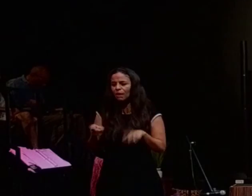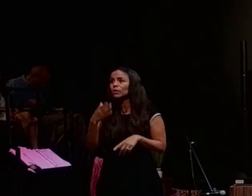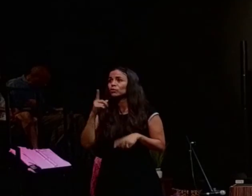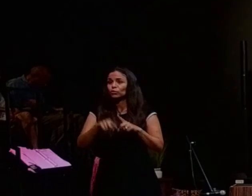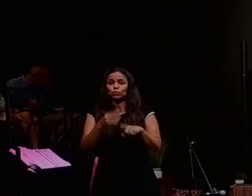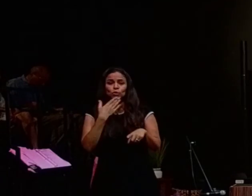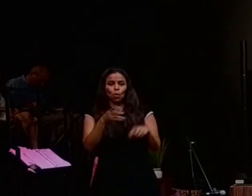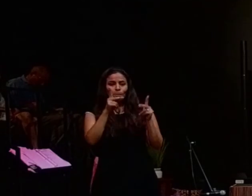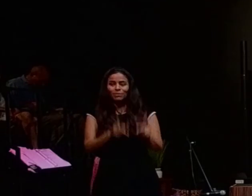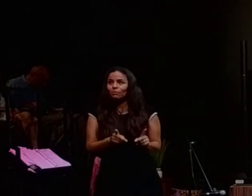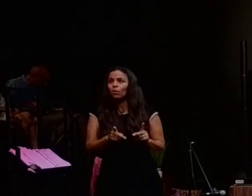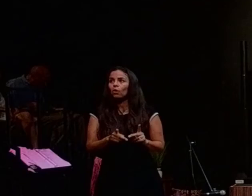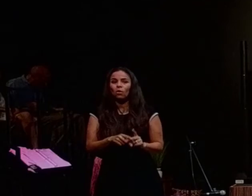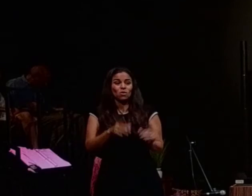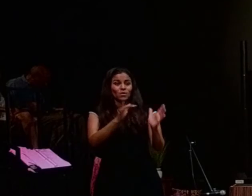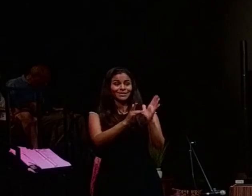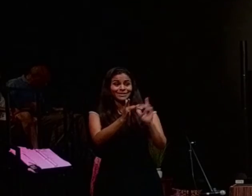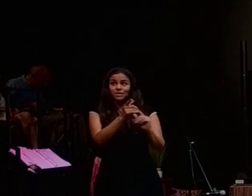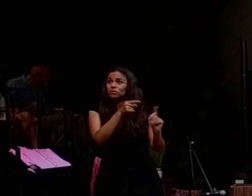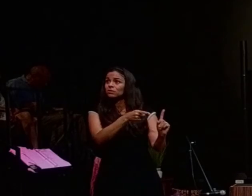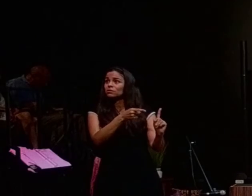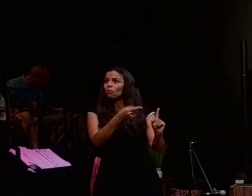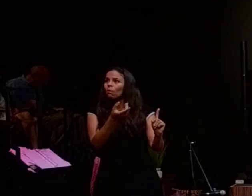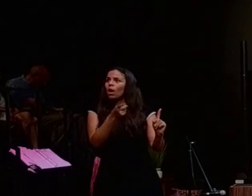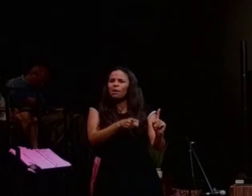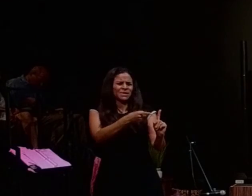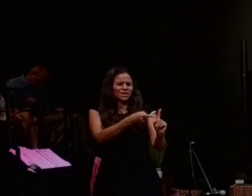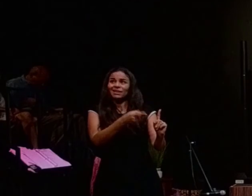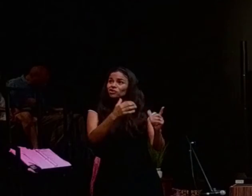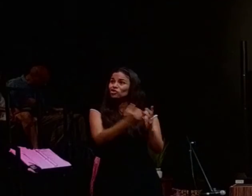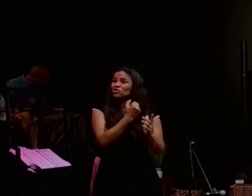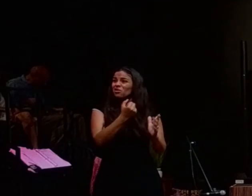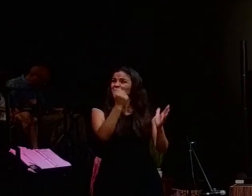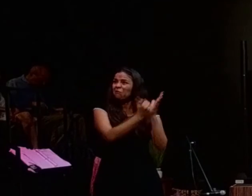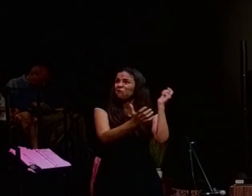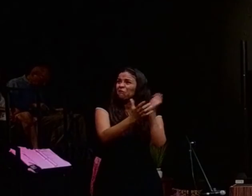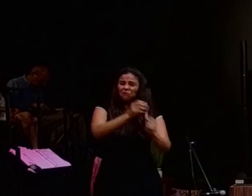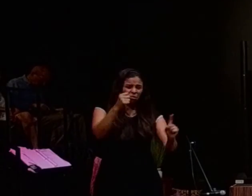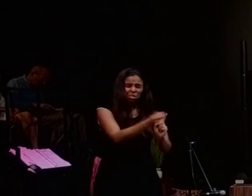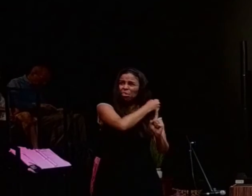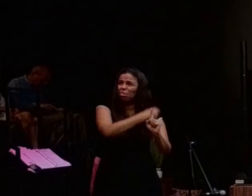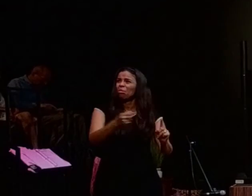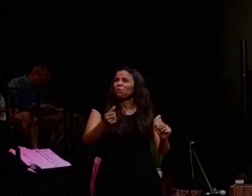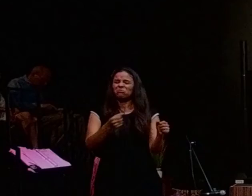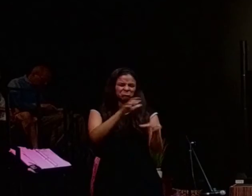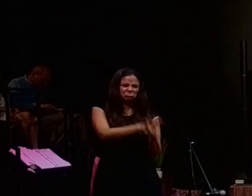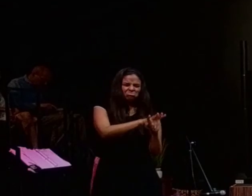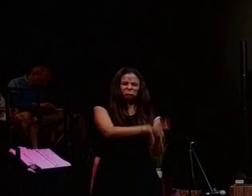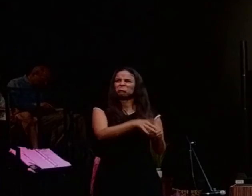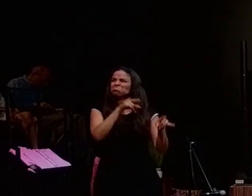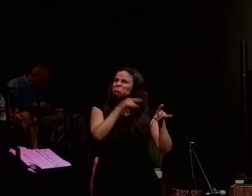better example than Jesus. Jesus didn't deserve anything from God. And yet he was persecuted, mocked,